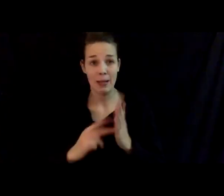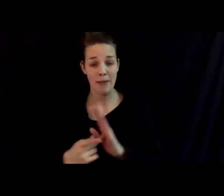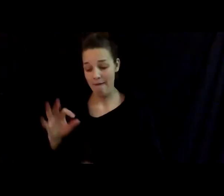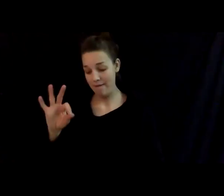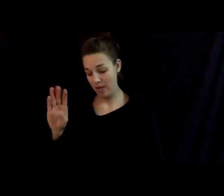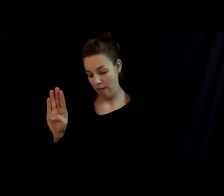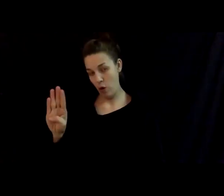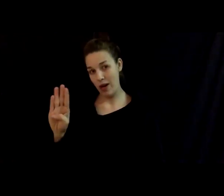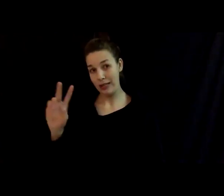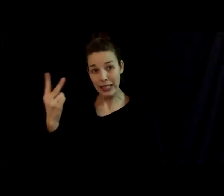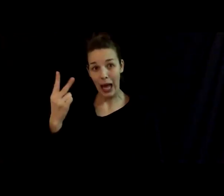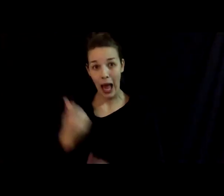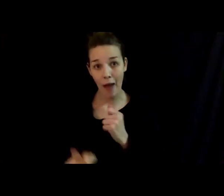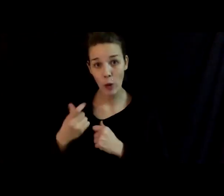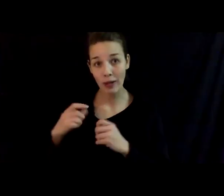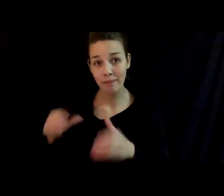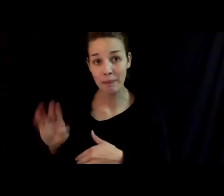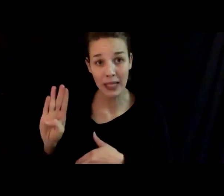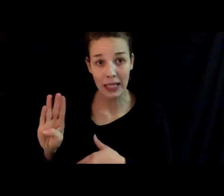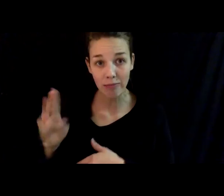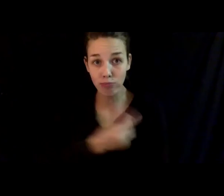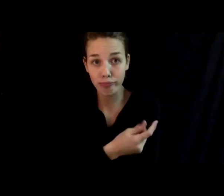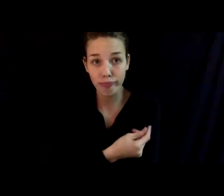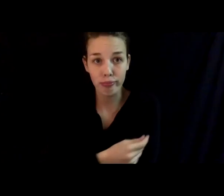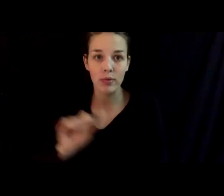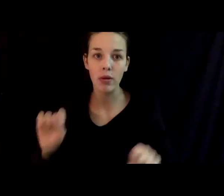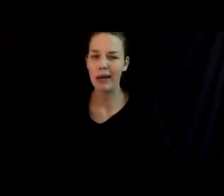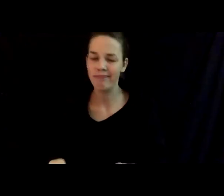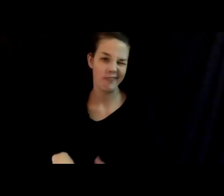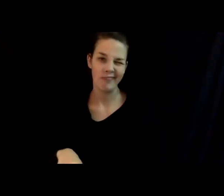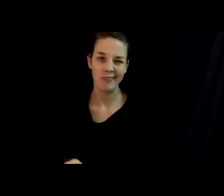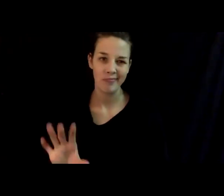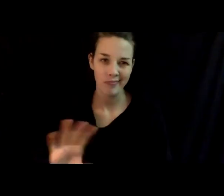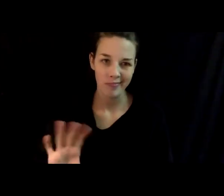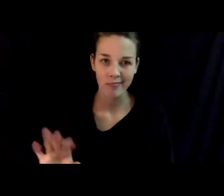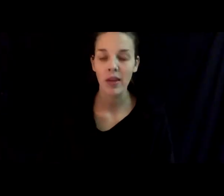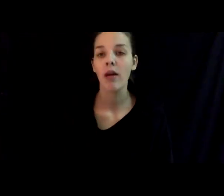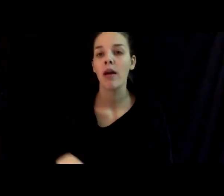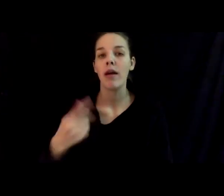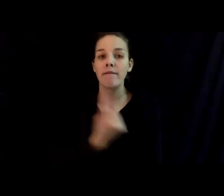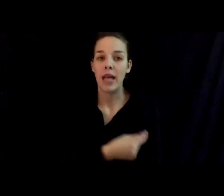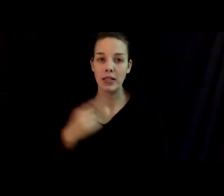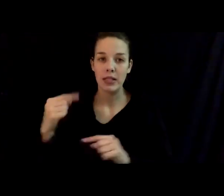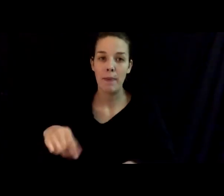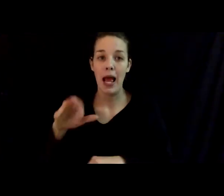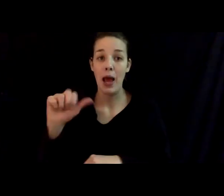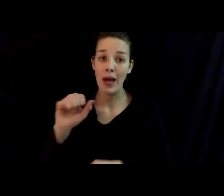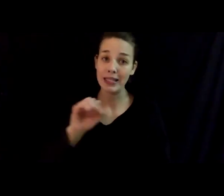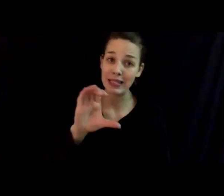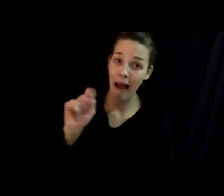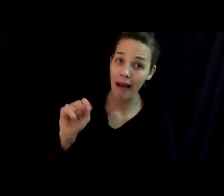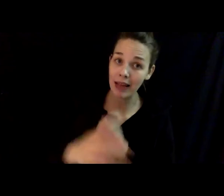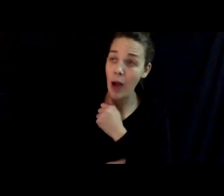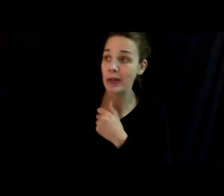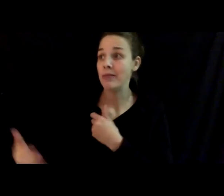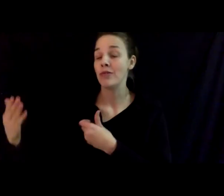2nd everyone in phase B will be scheduled to be vaccinated. Vaccine is coming to Iowa and to Scott County quite slowly.